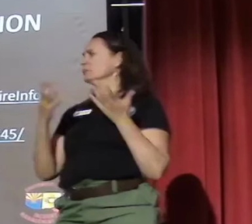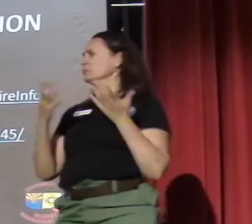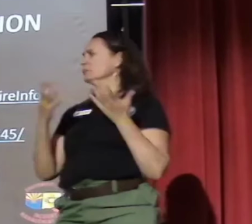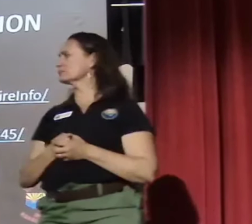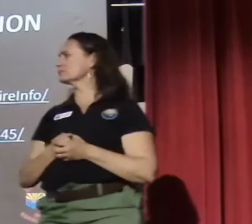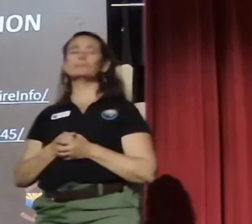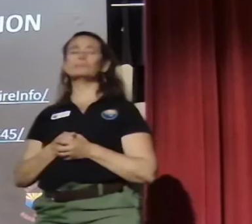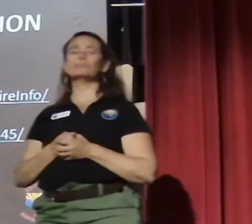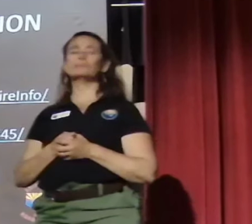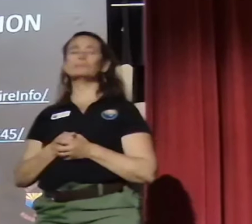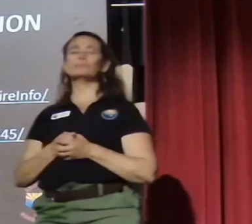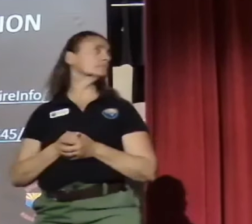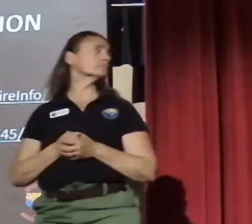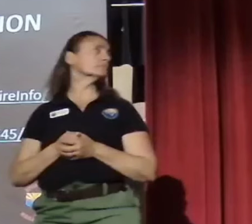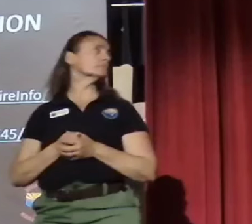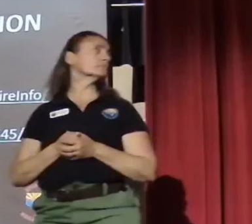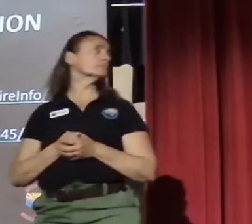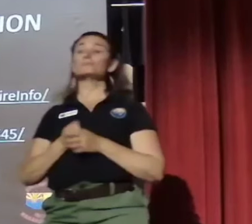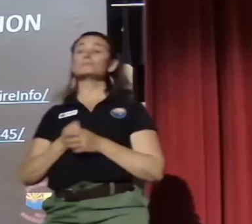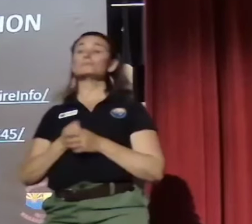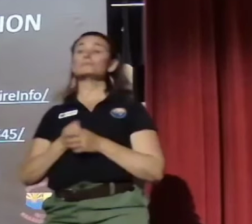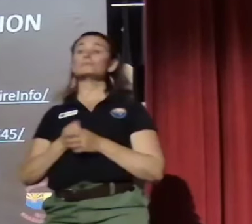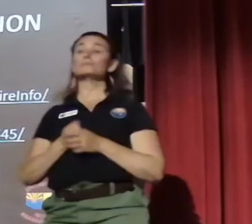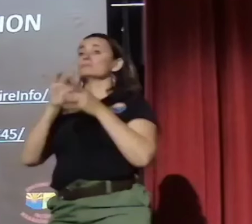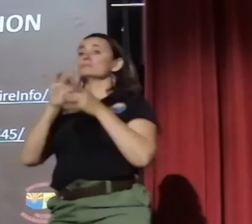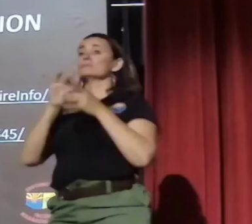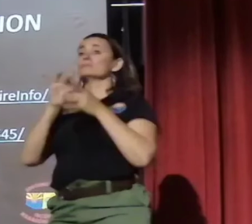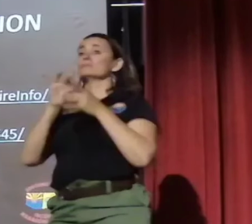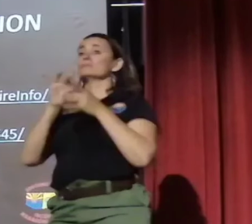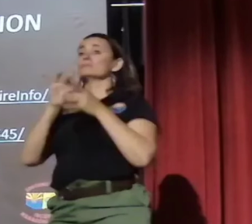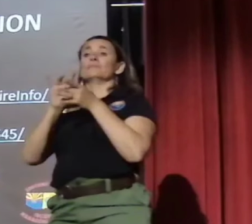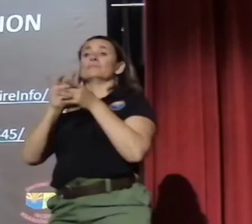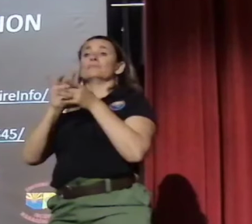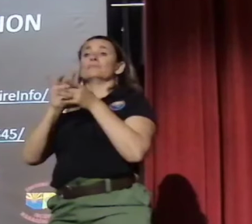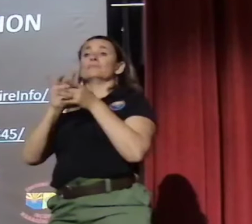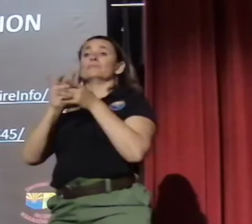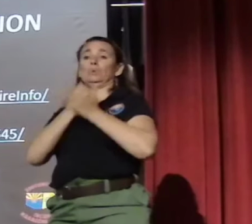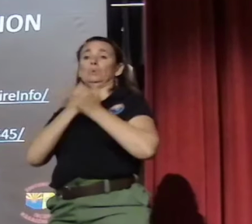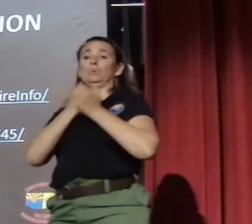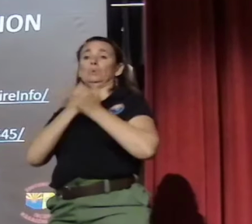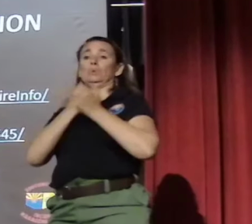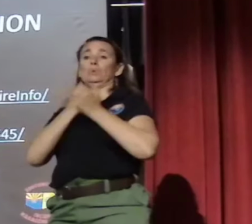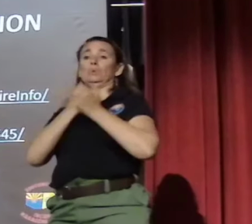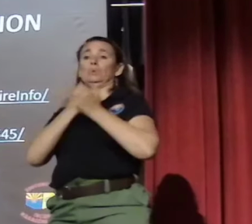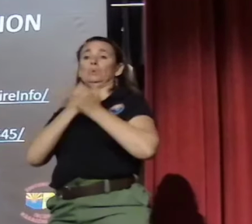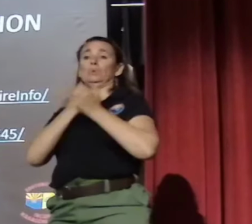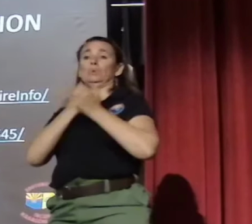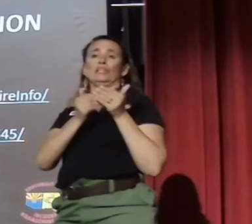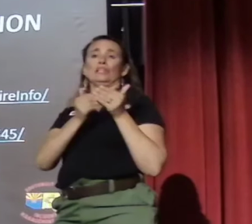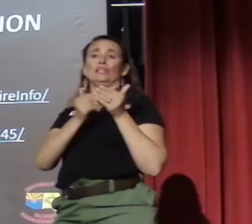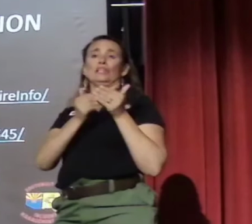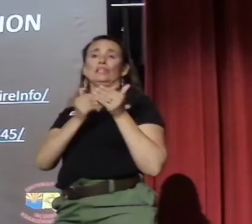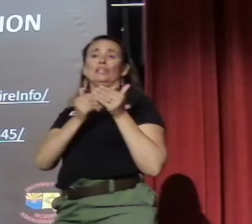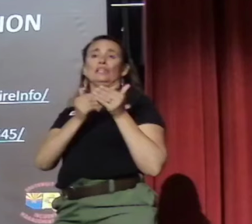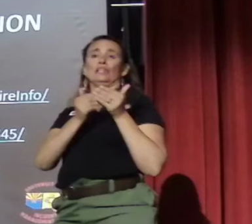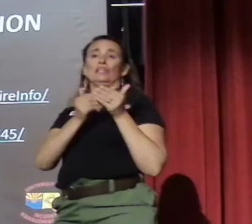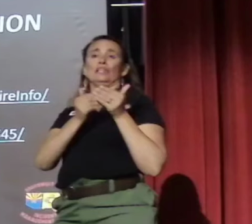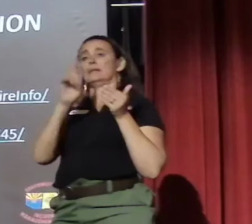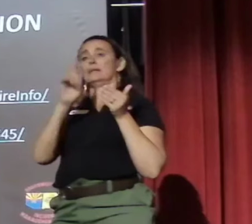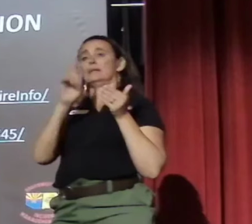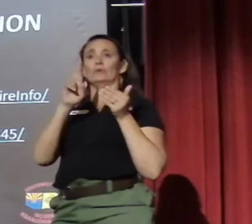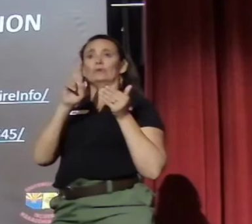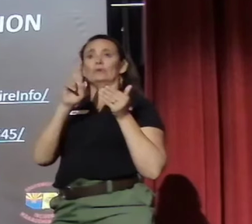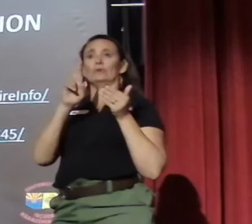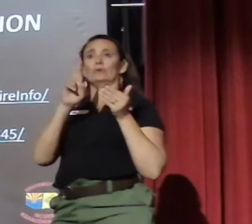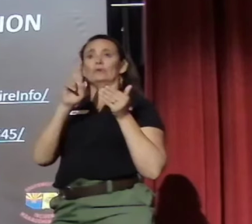So the question was related to, there is a new start near the community of Heber. There are evacuations